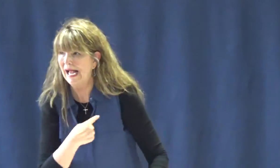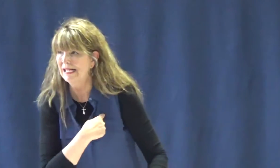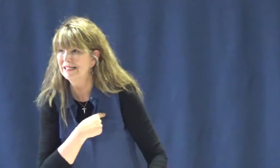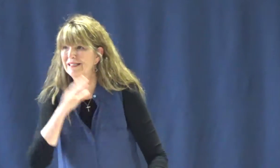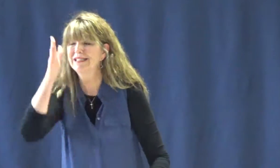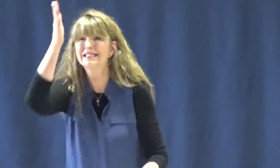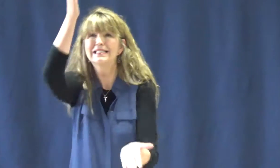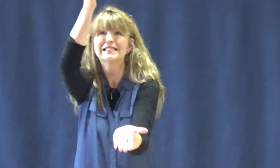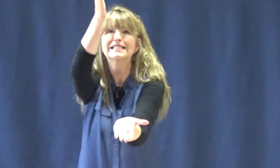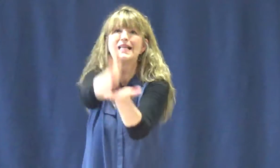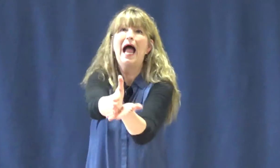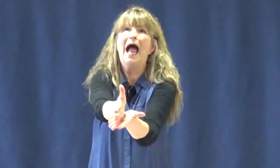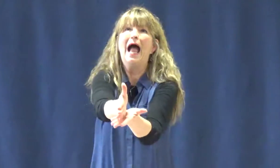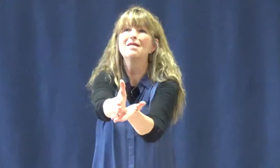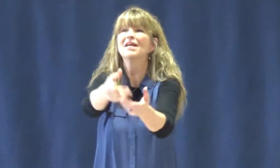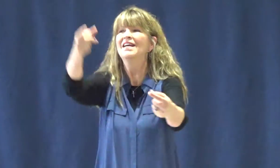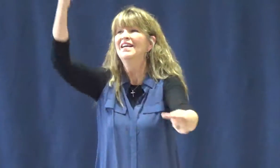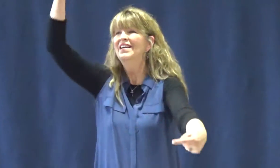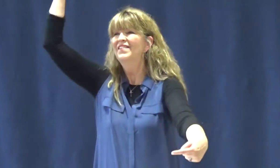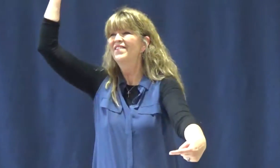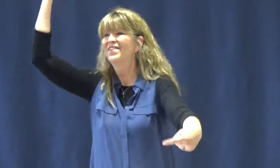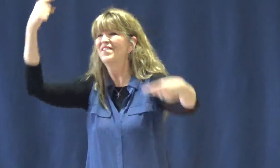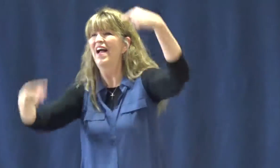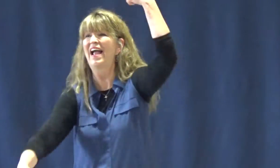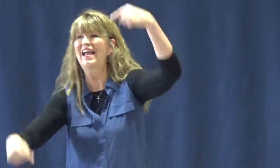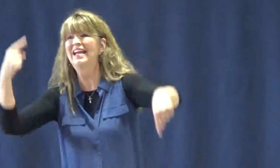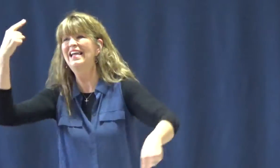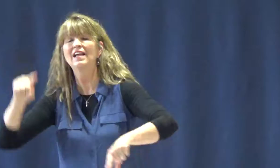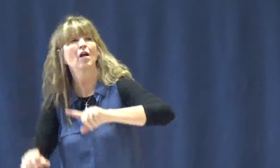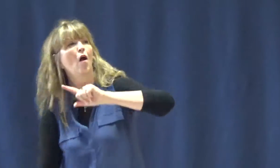Jesus wanted to see us stop fighting